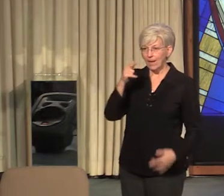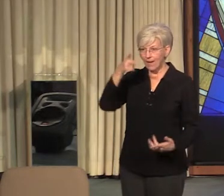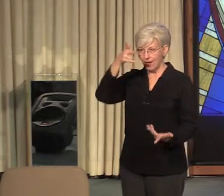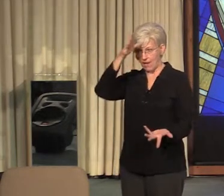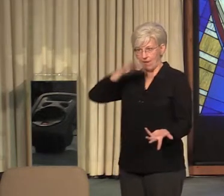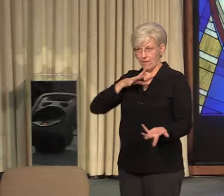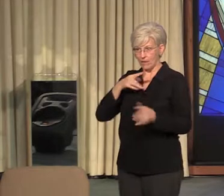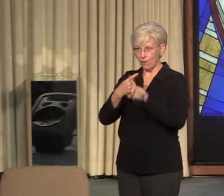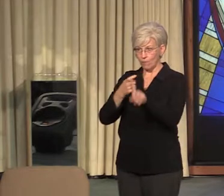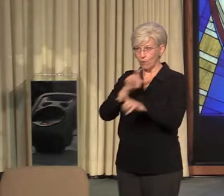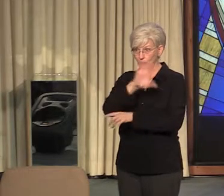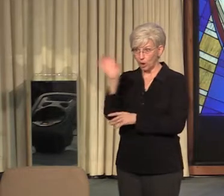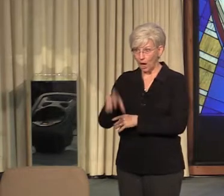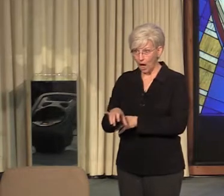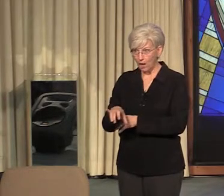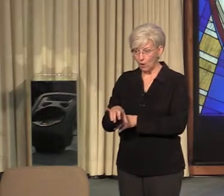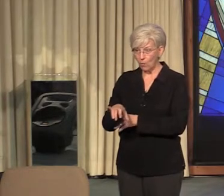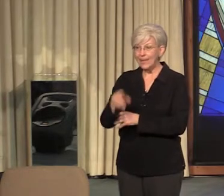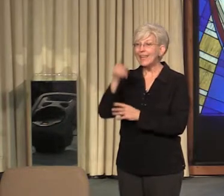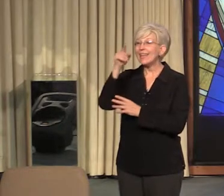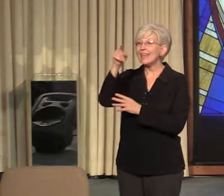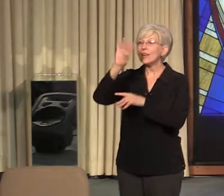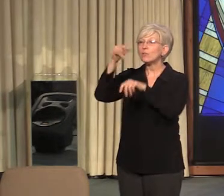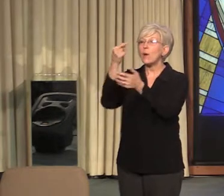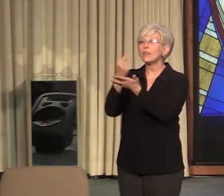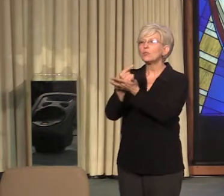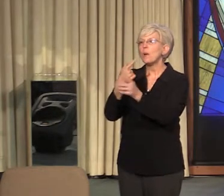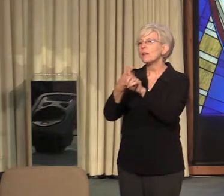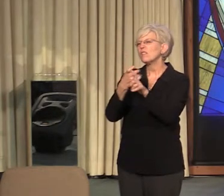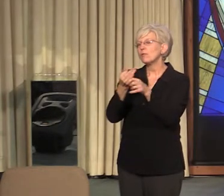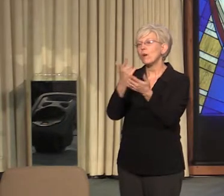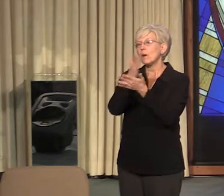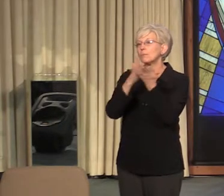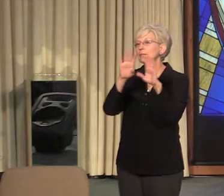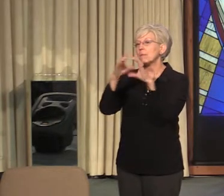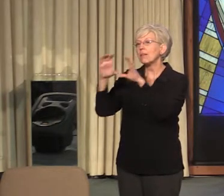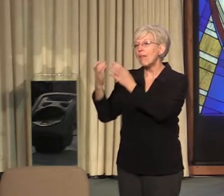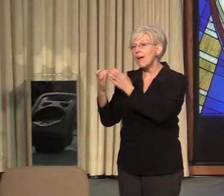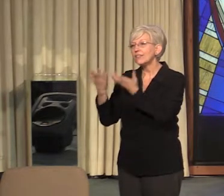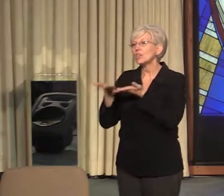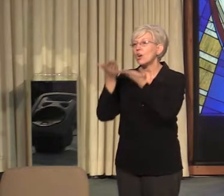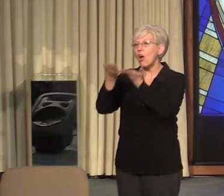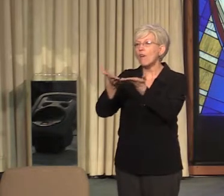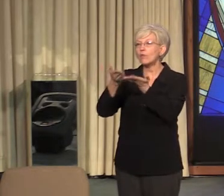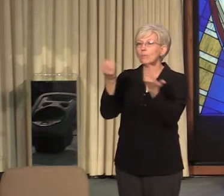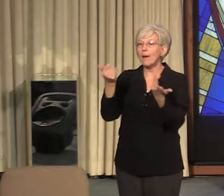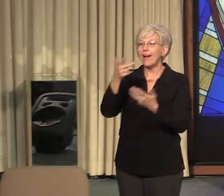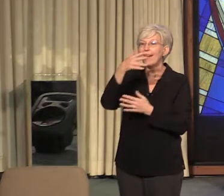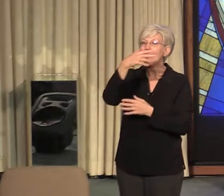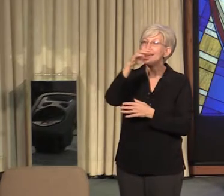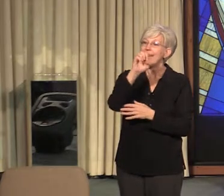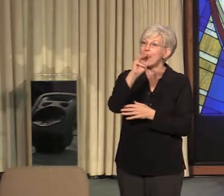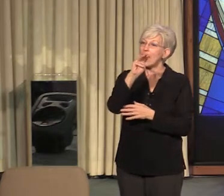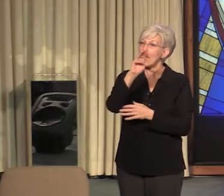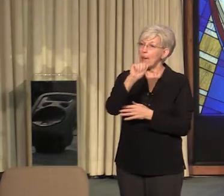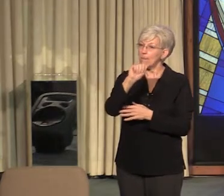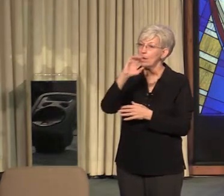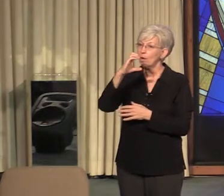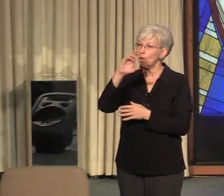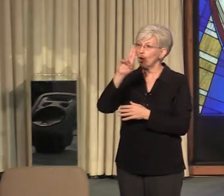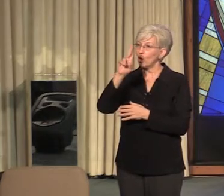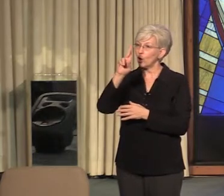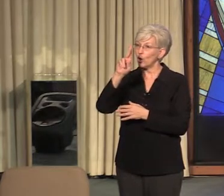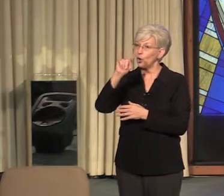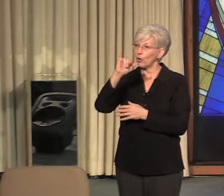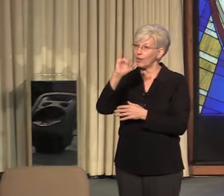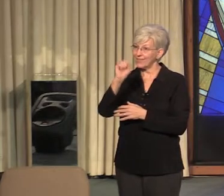who had graduated from some classes offered by Emma Curtis Hopkins. Emma Curtis Hopkins had